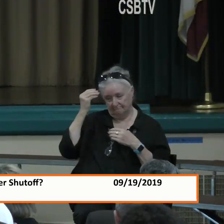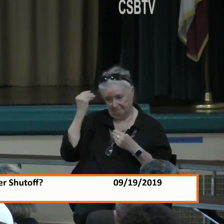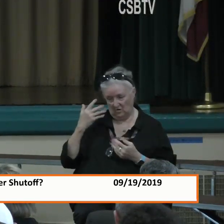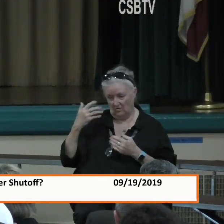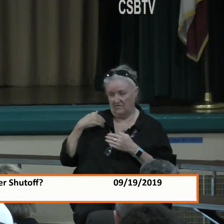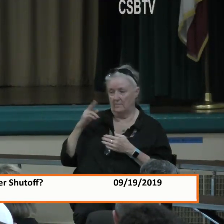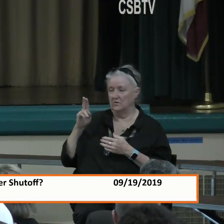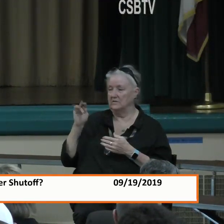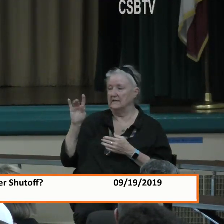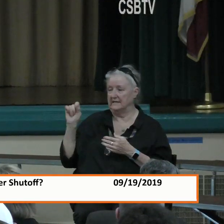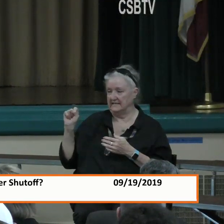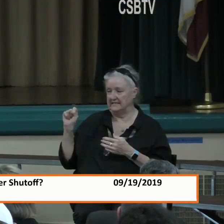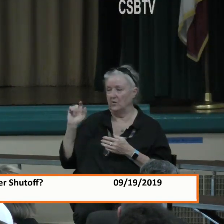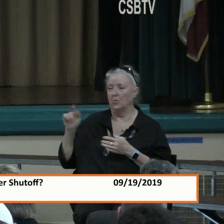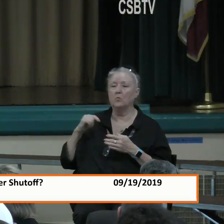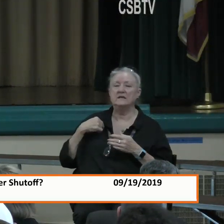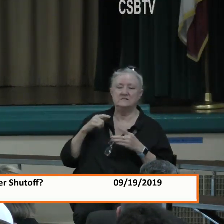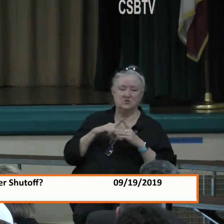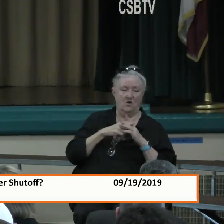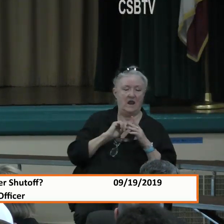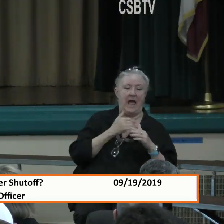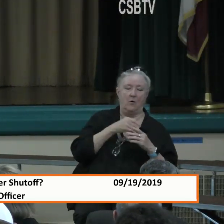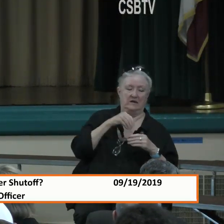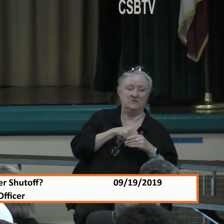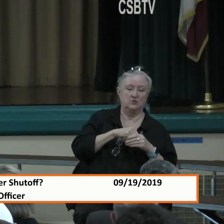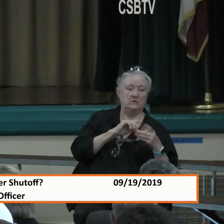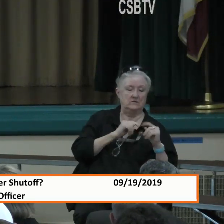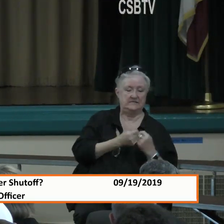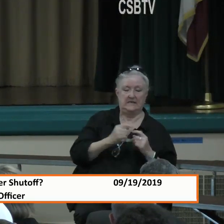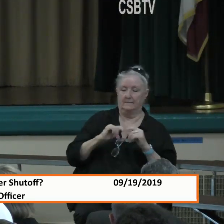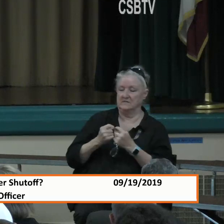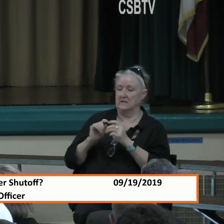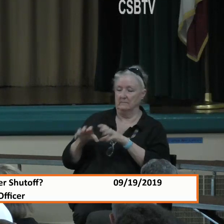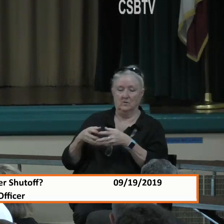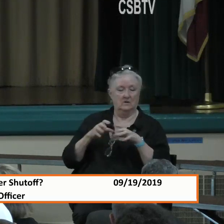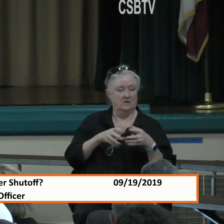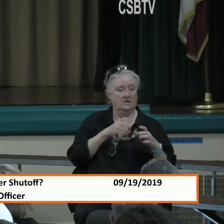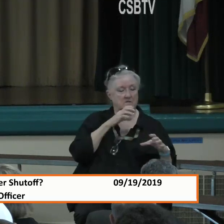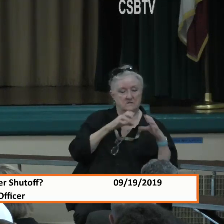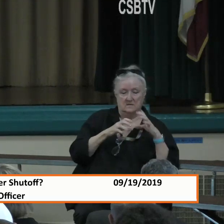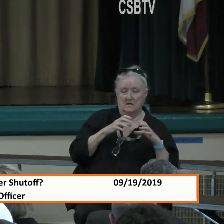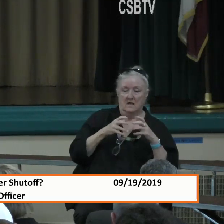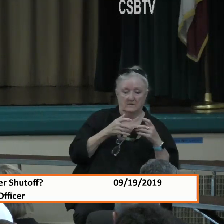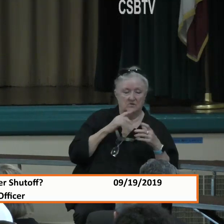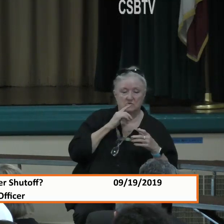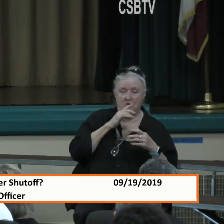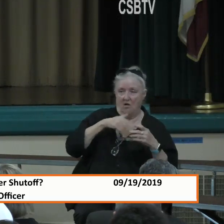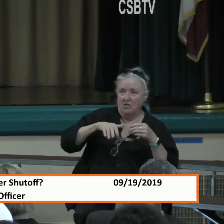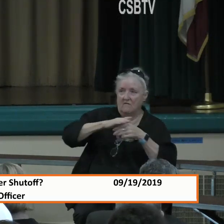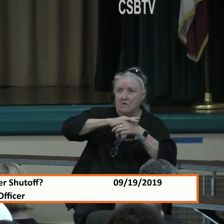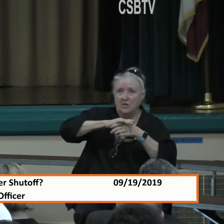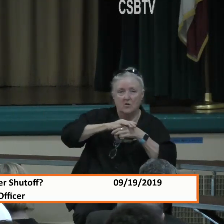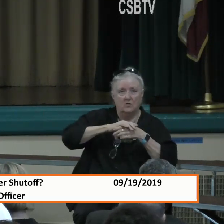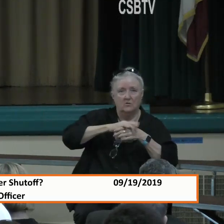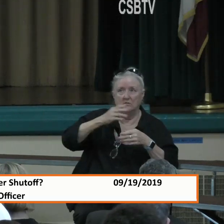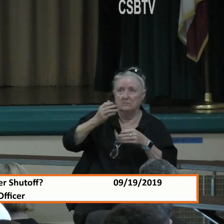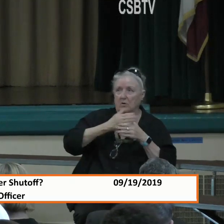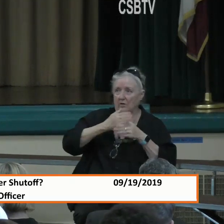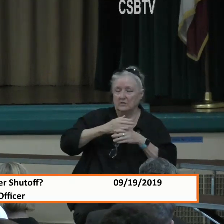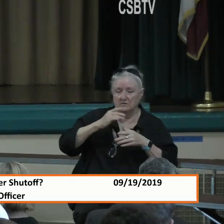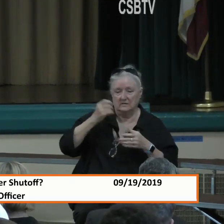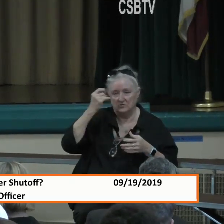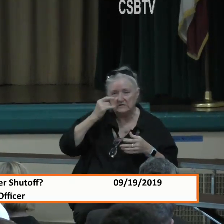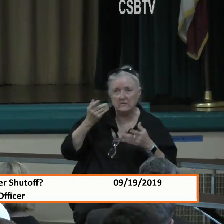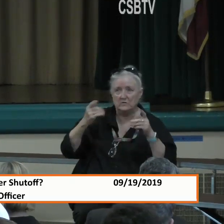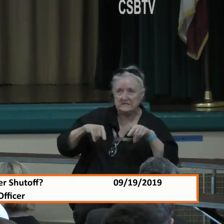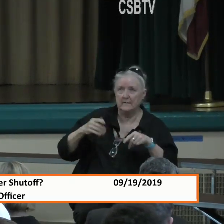utilities, start our own internal teams of communication to make sure all of our local players understand what's coming or potentially coming.